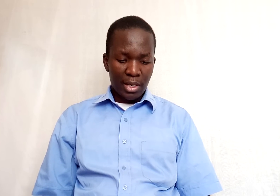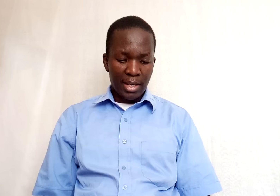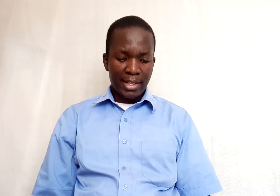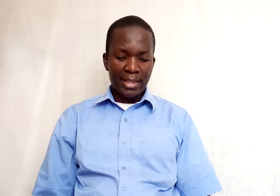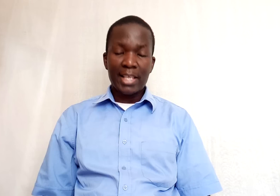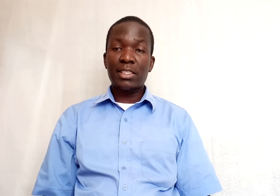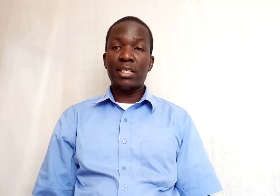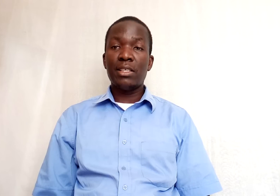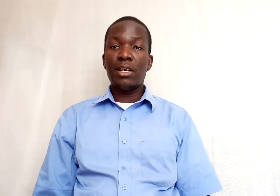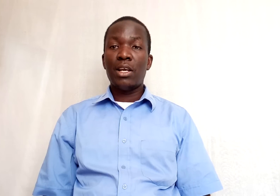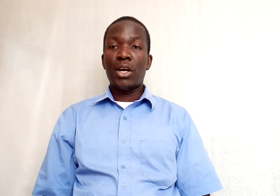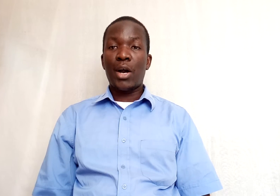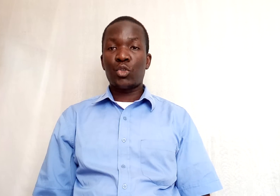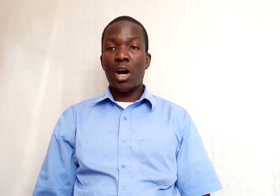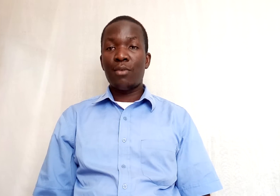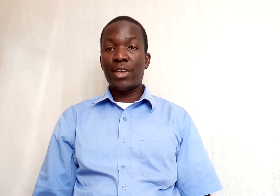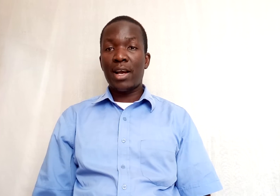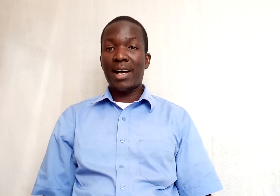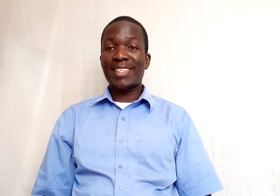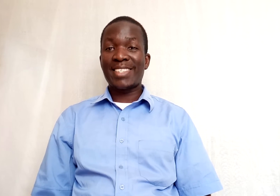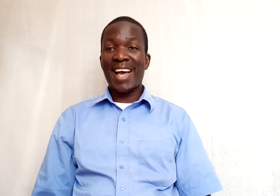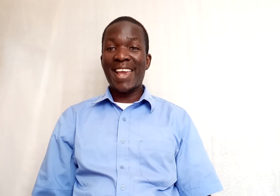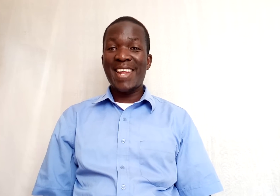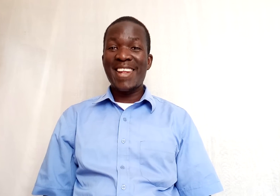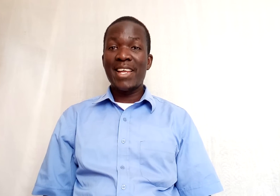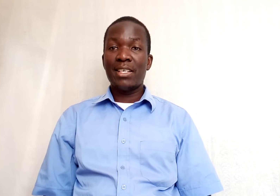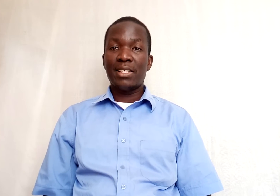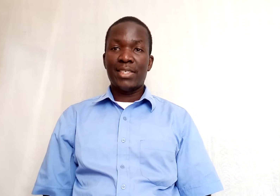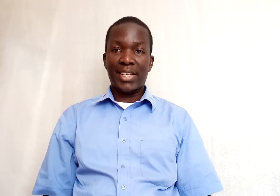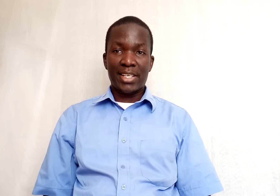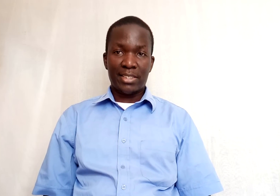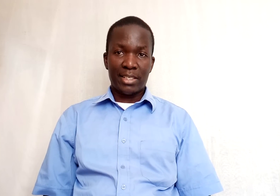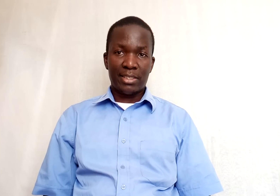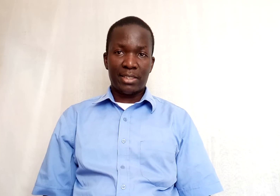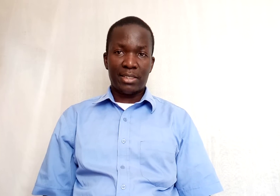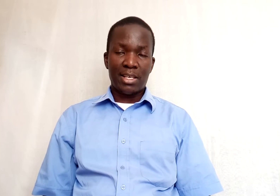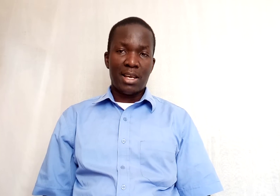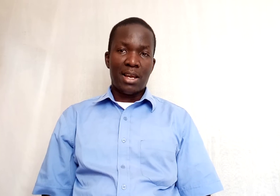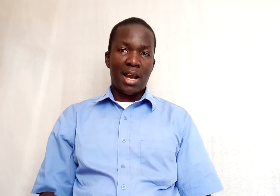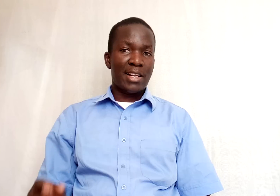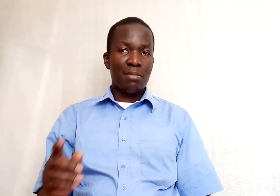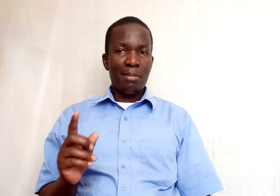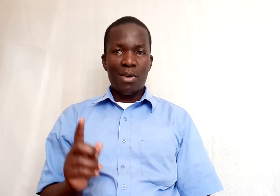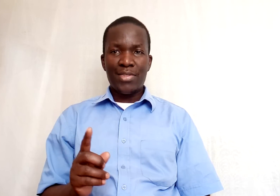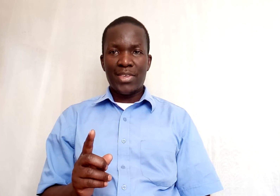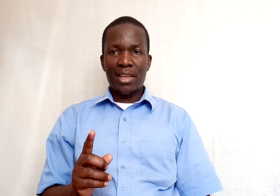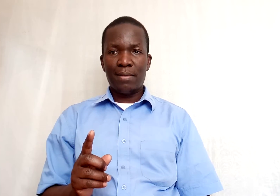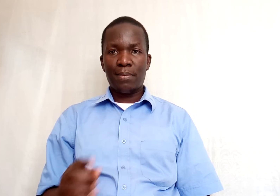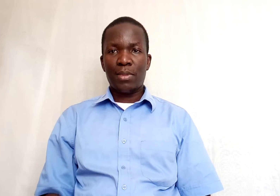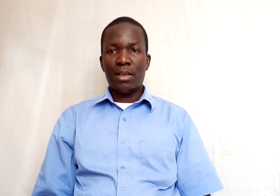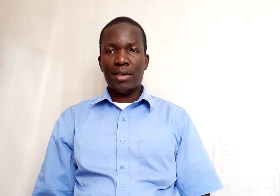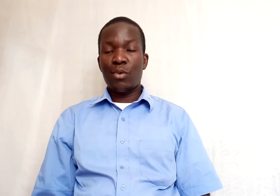And then lastly, I also have here signed sentences. And remember one thing, the one